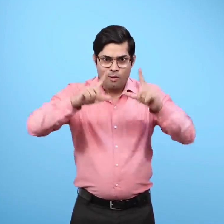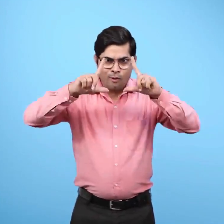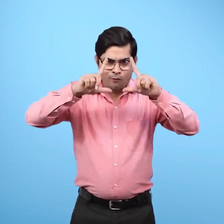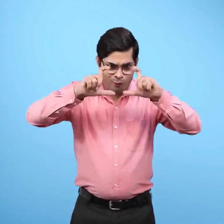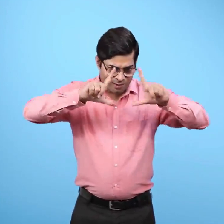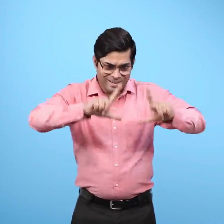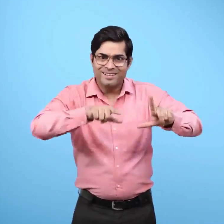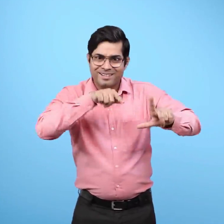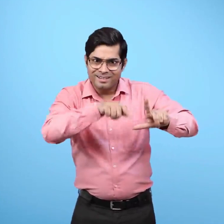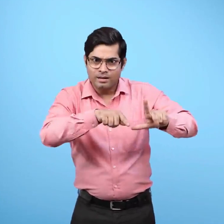and the pencil box.